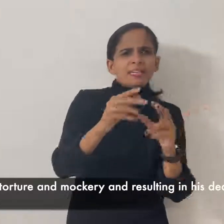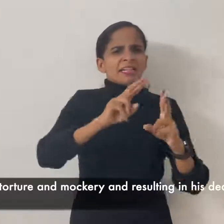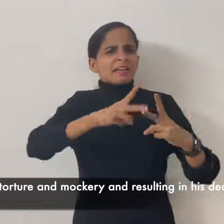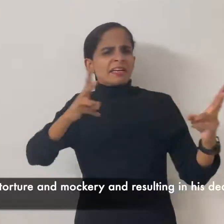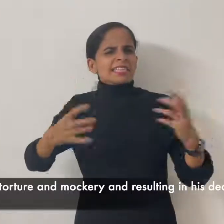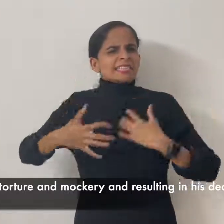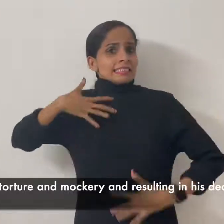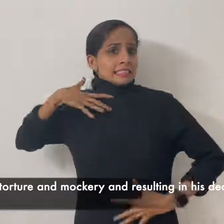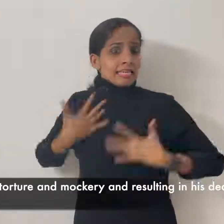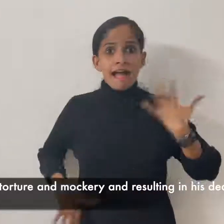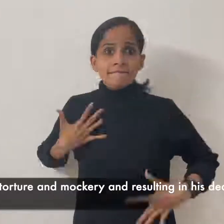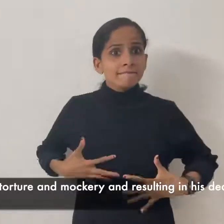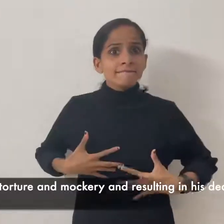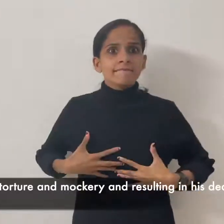his death.